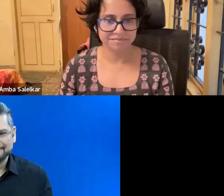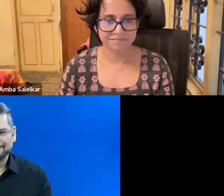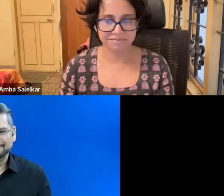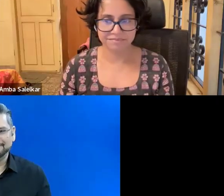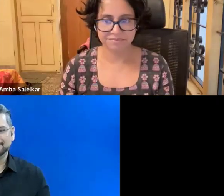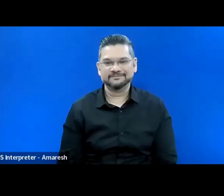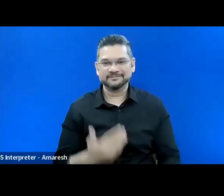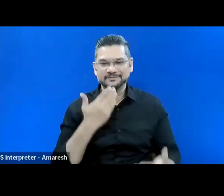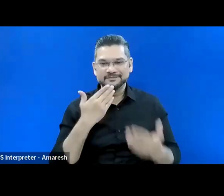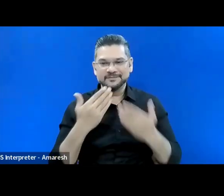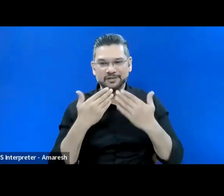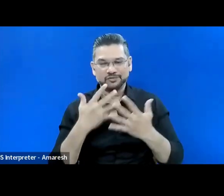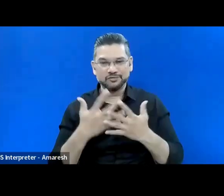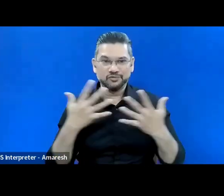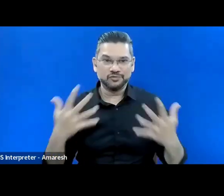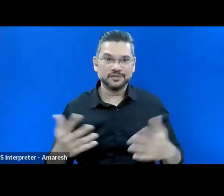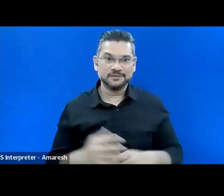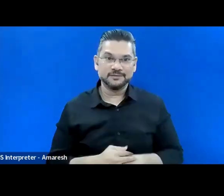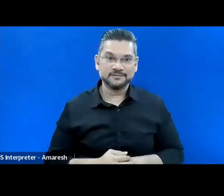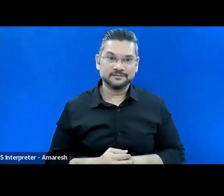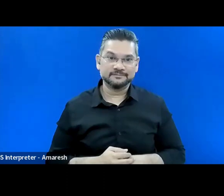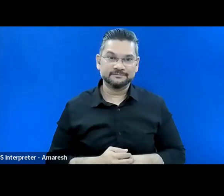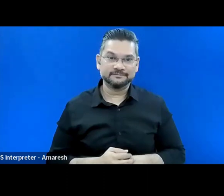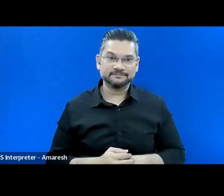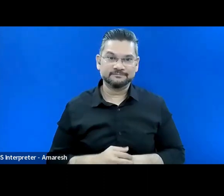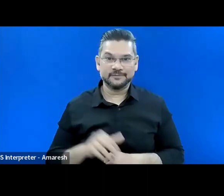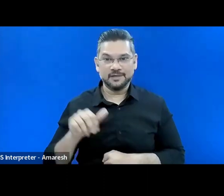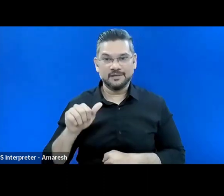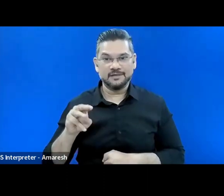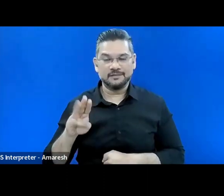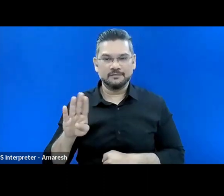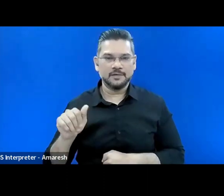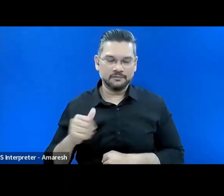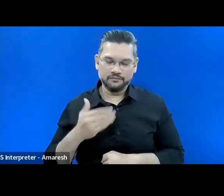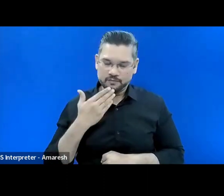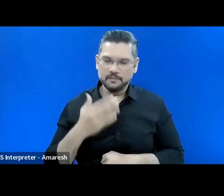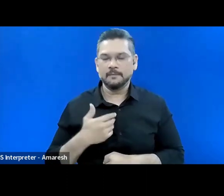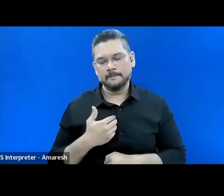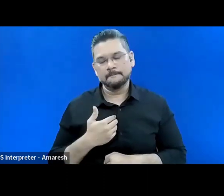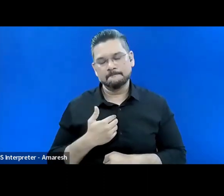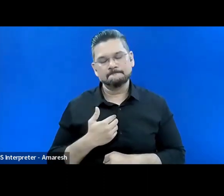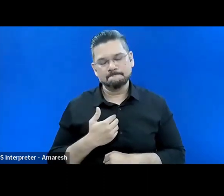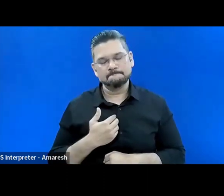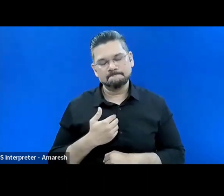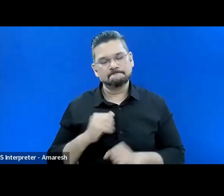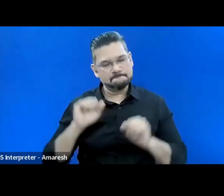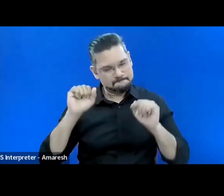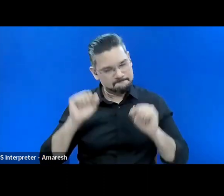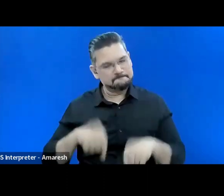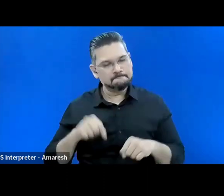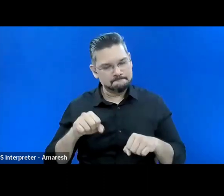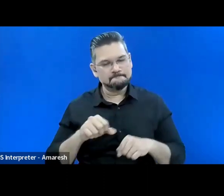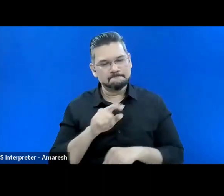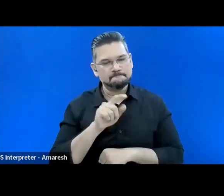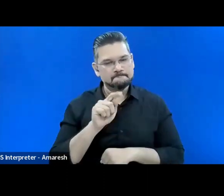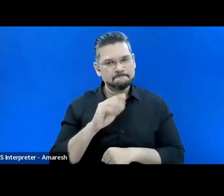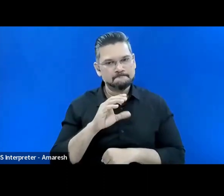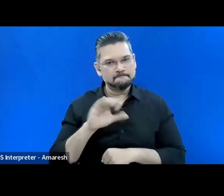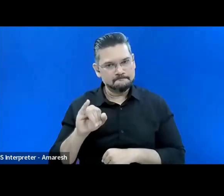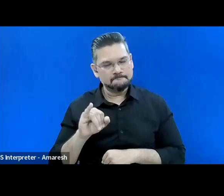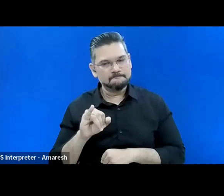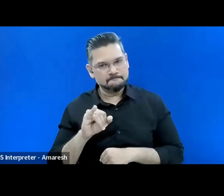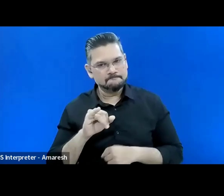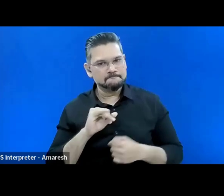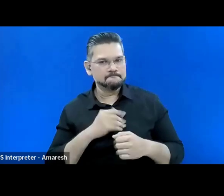Thank you so much, Amba. And yes, definitely, we will be working in partnership, TCI,